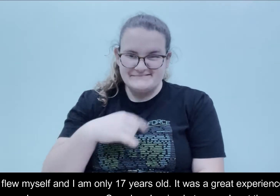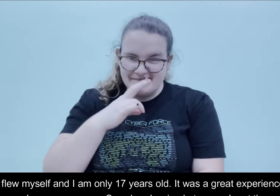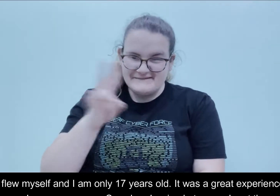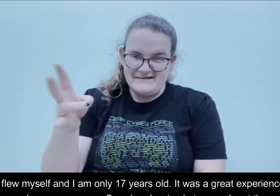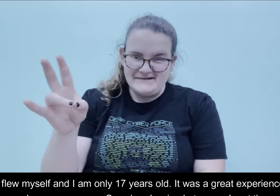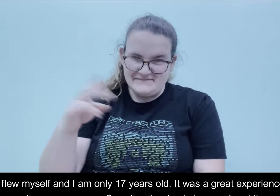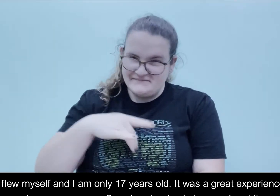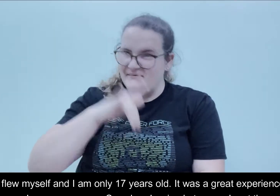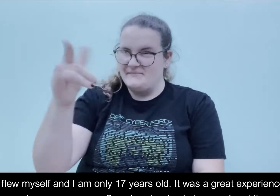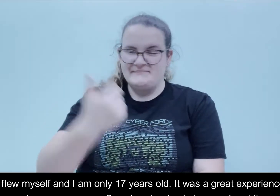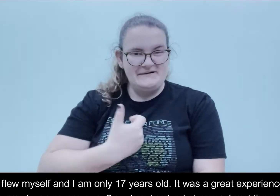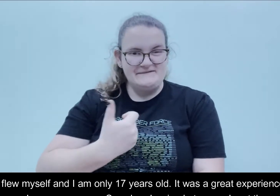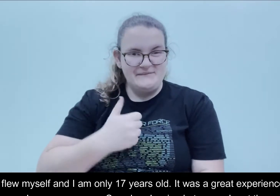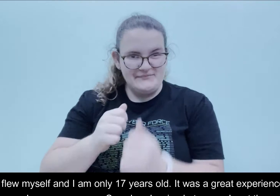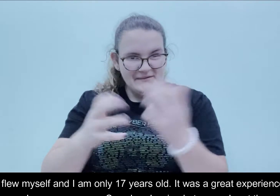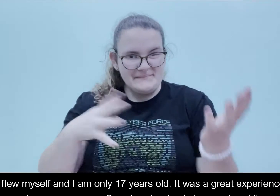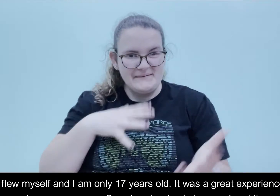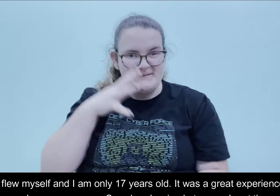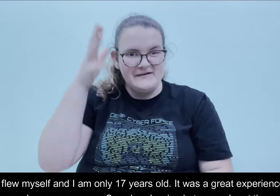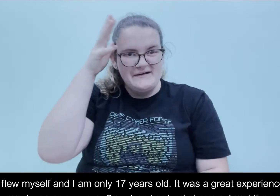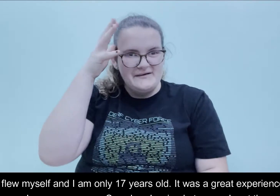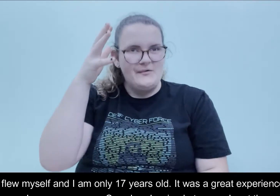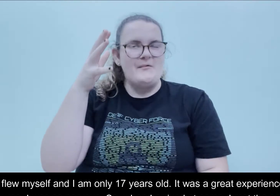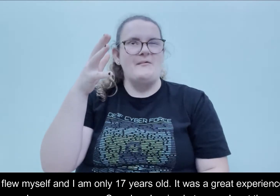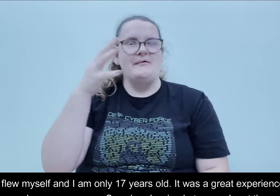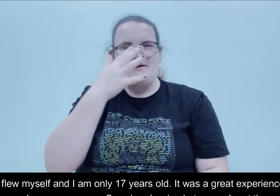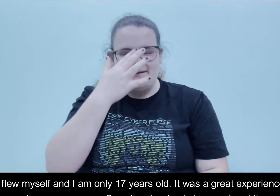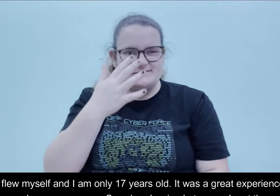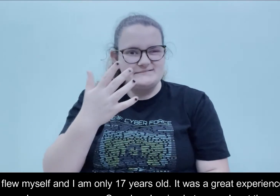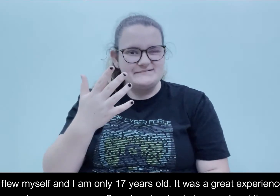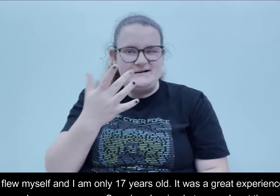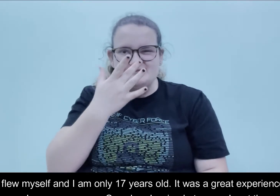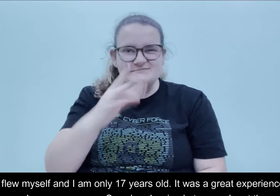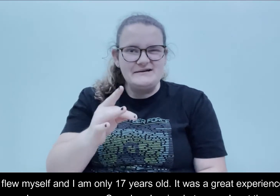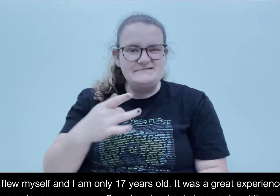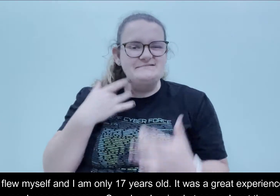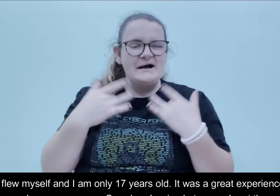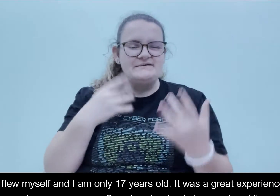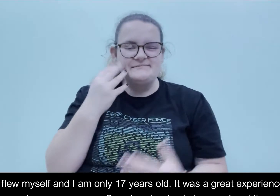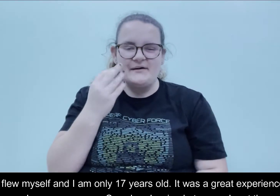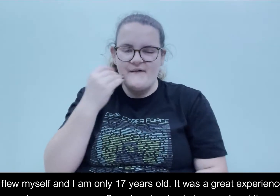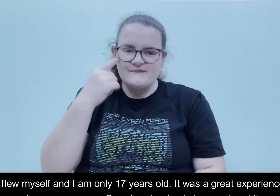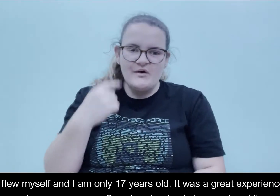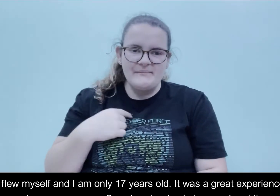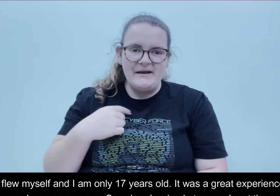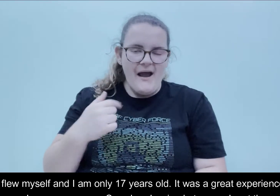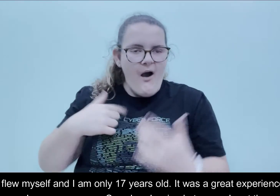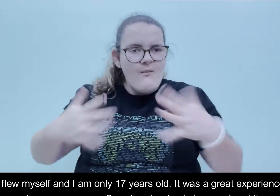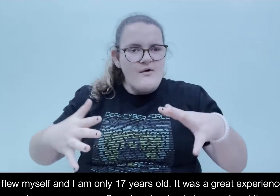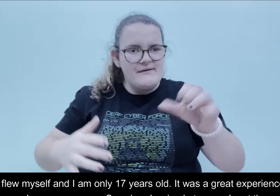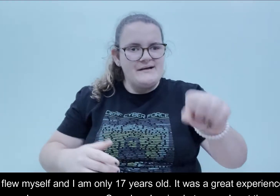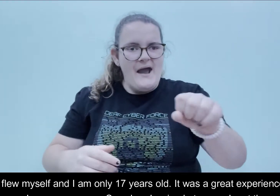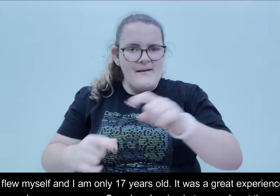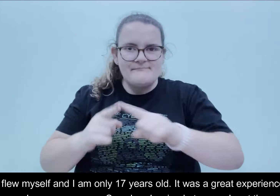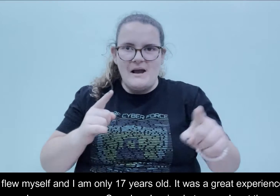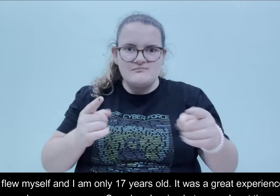flew all by myself. Yes, 17, and I flew in a plane all by myself without my parents.